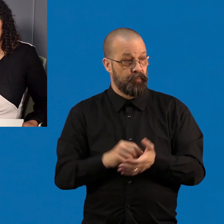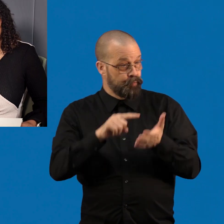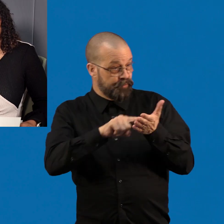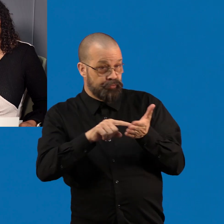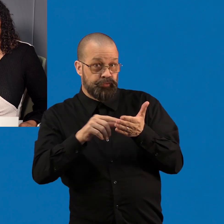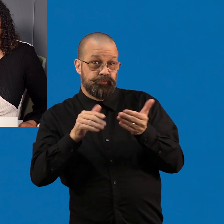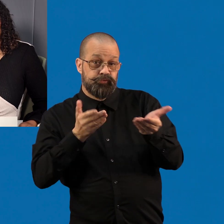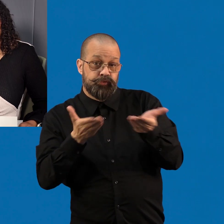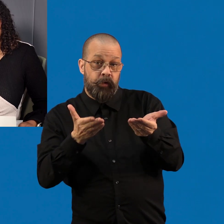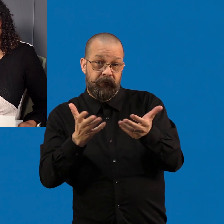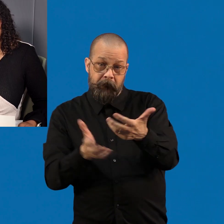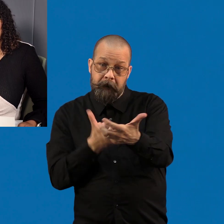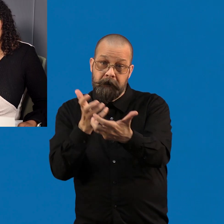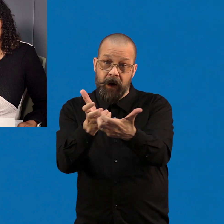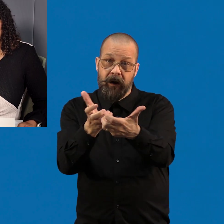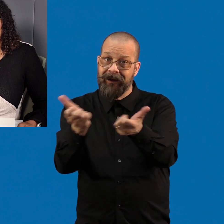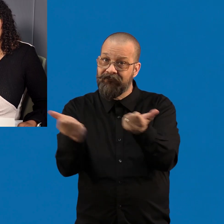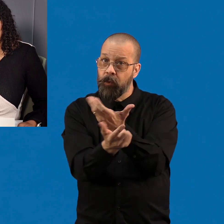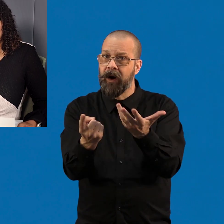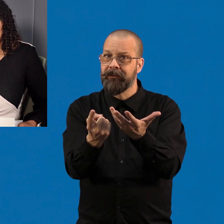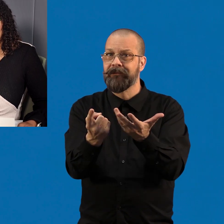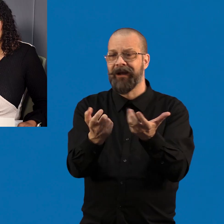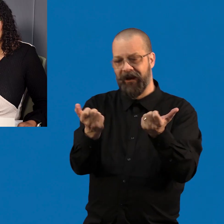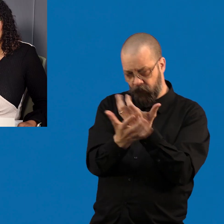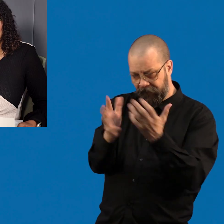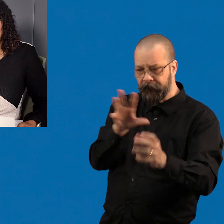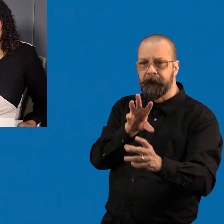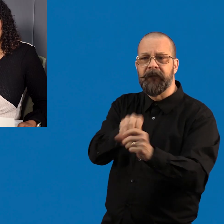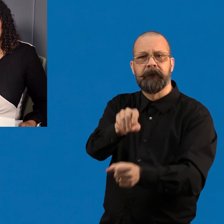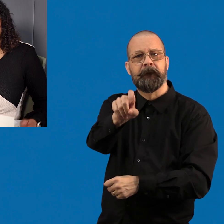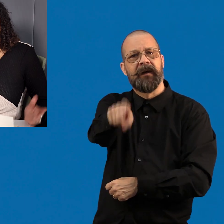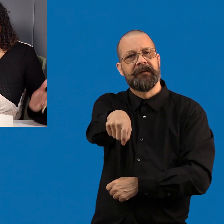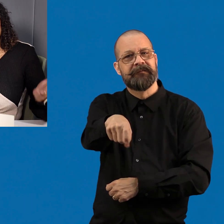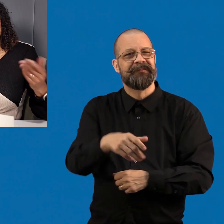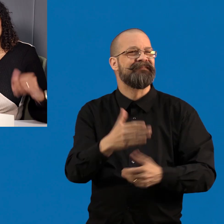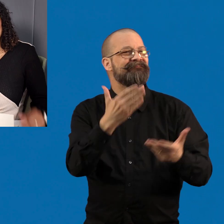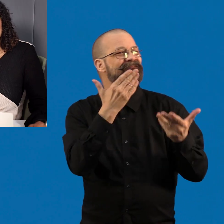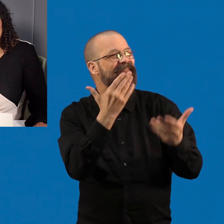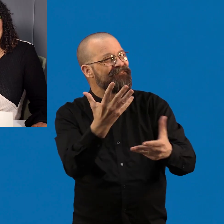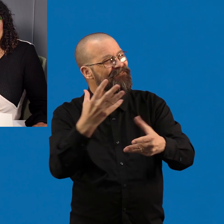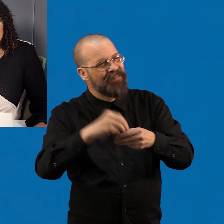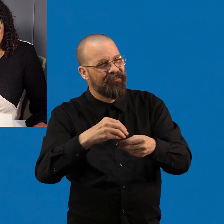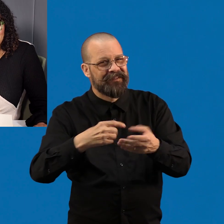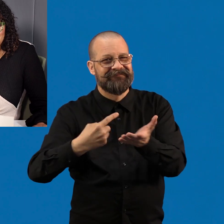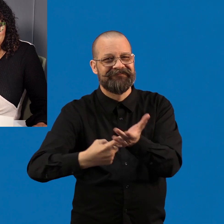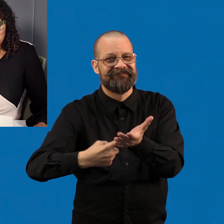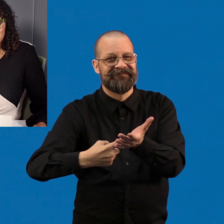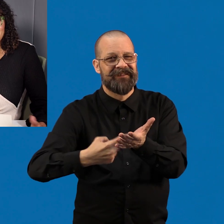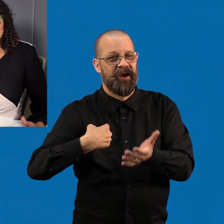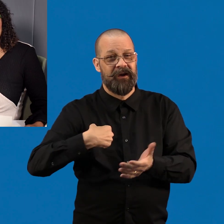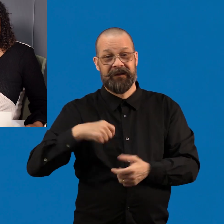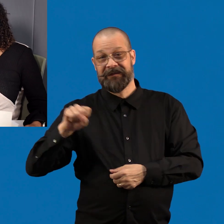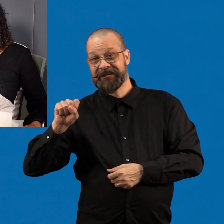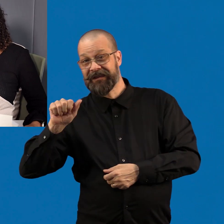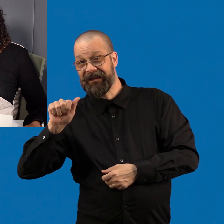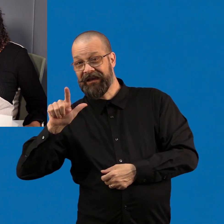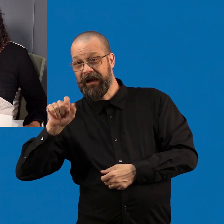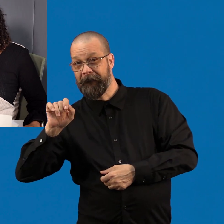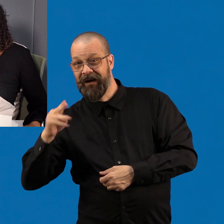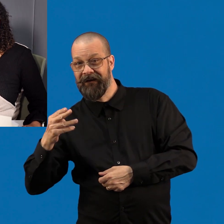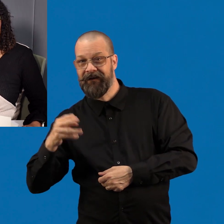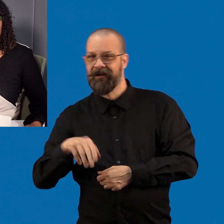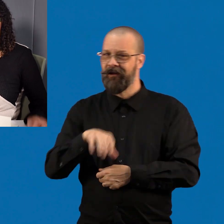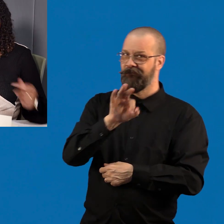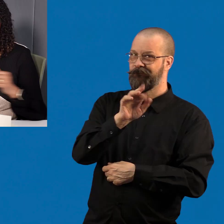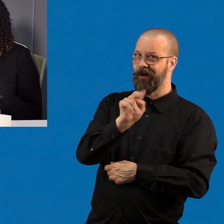everyone, then everyone needs the opportunity to be included. So thanks for spending time with us. We're Salima